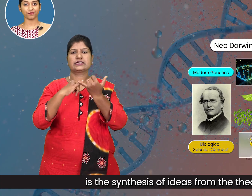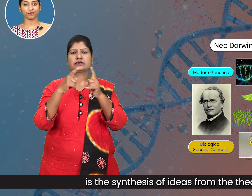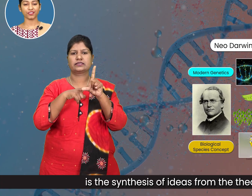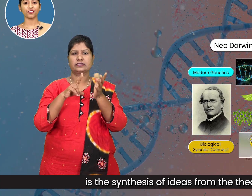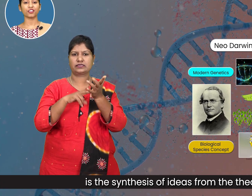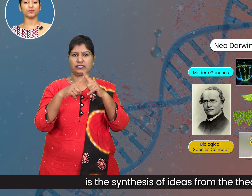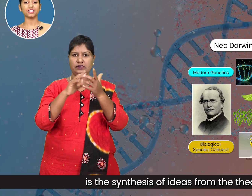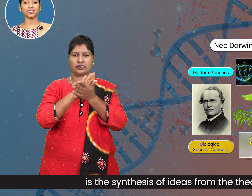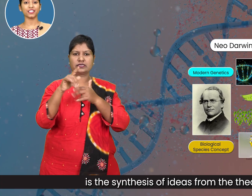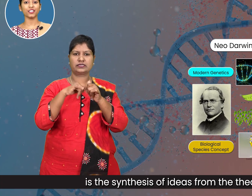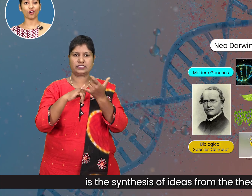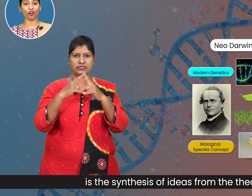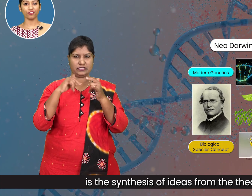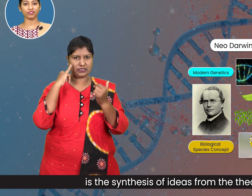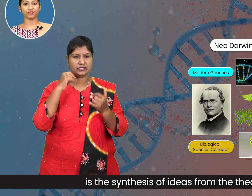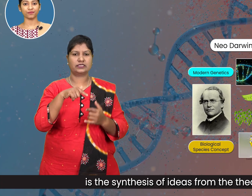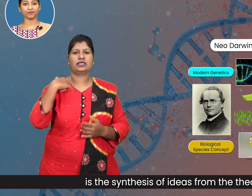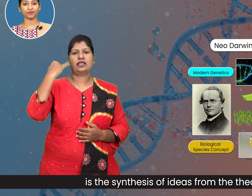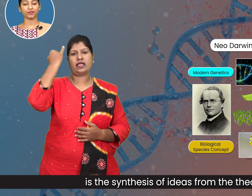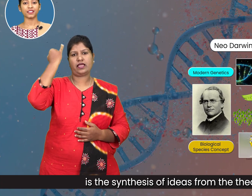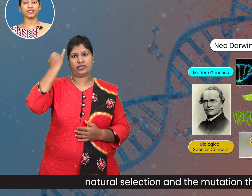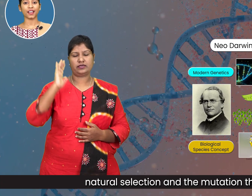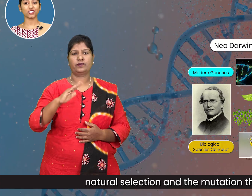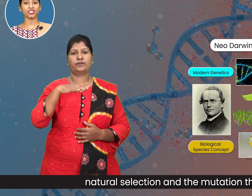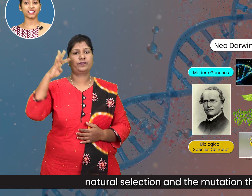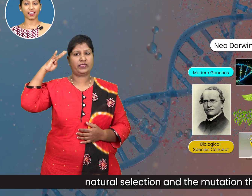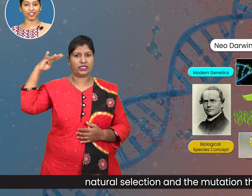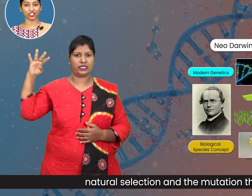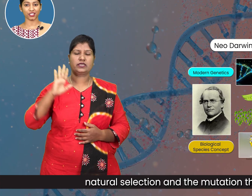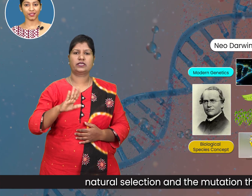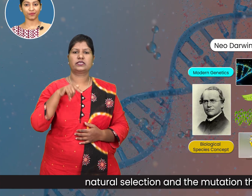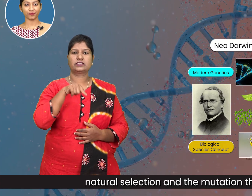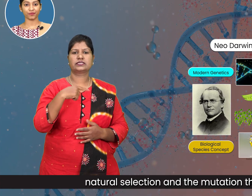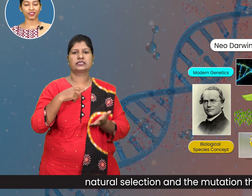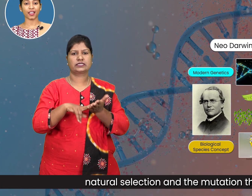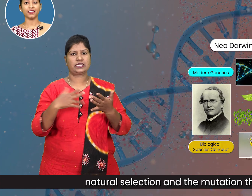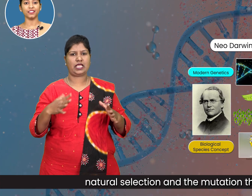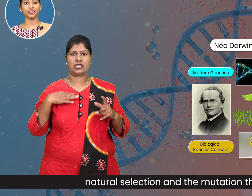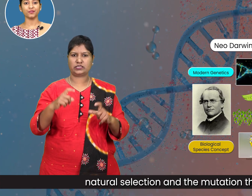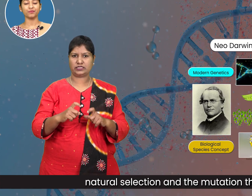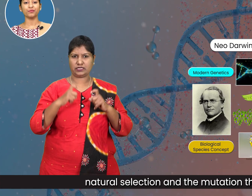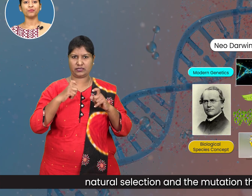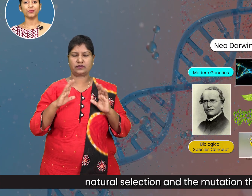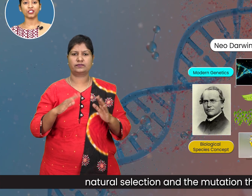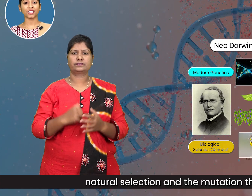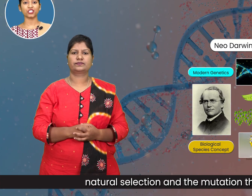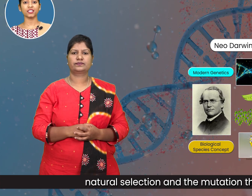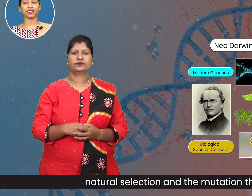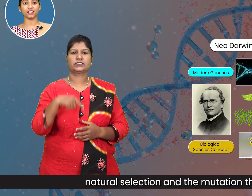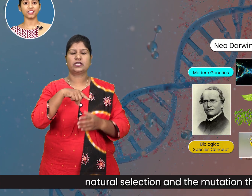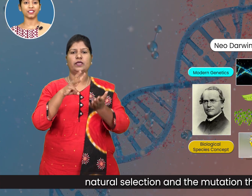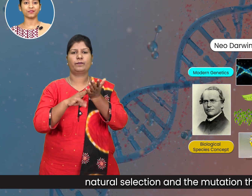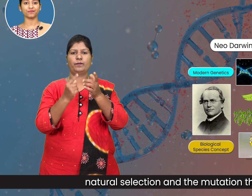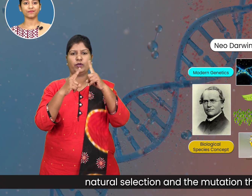ideas from the theory of natural selection and the